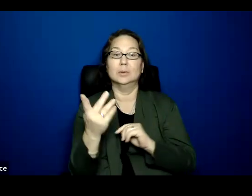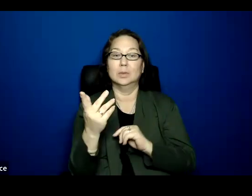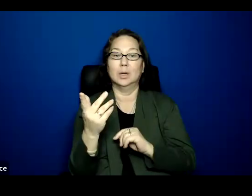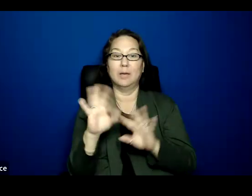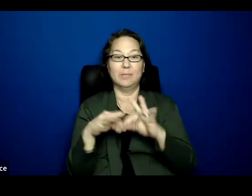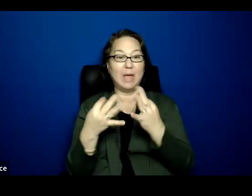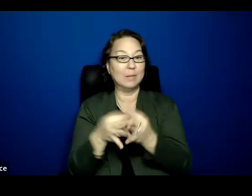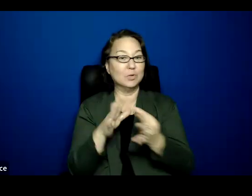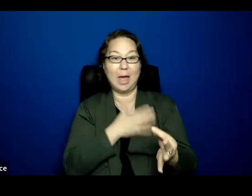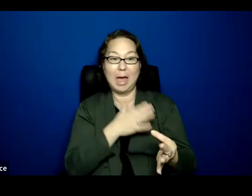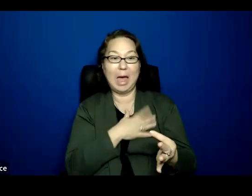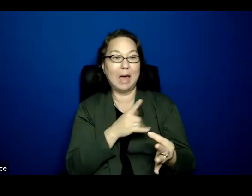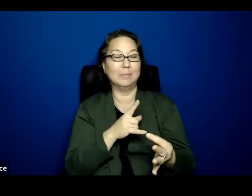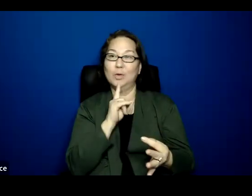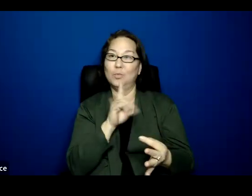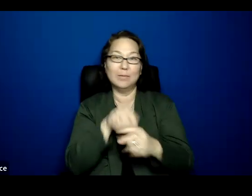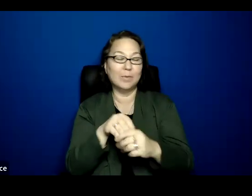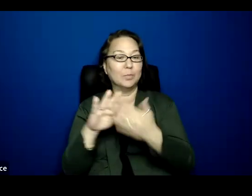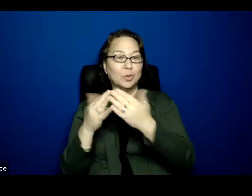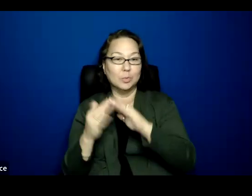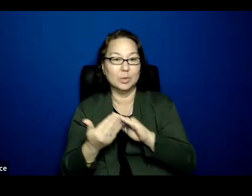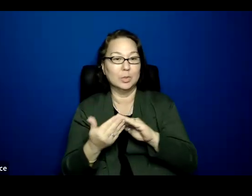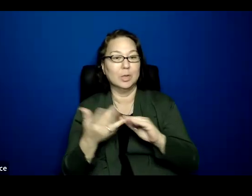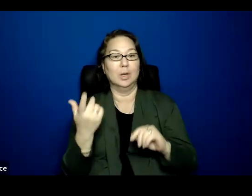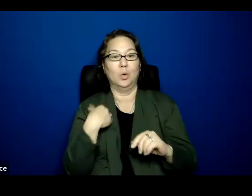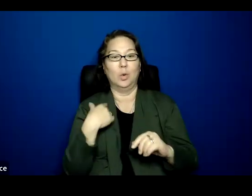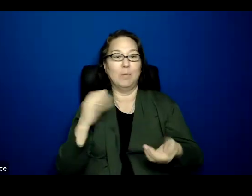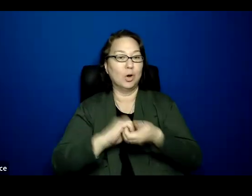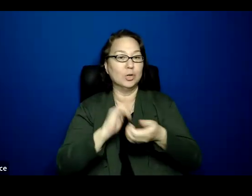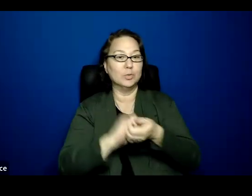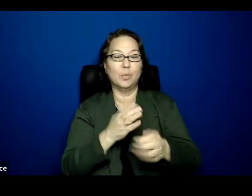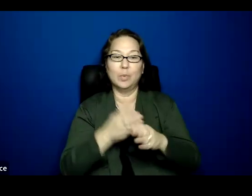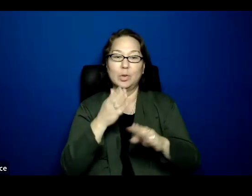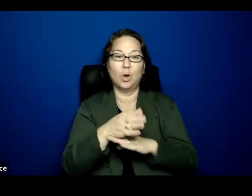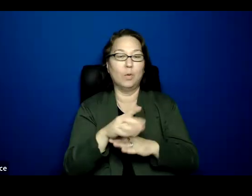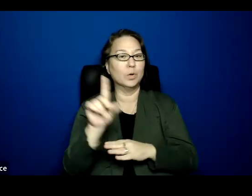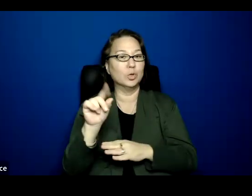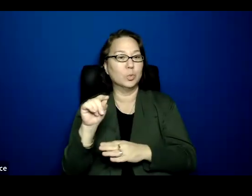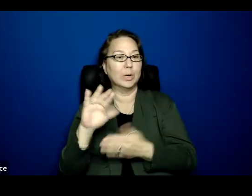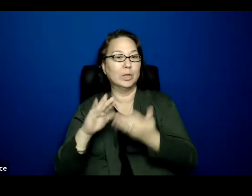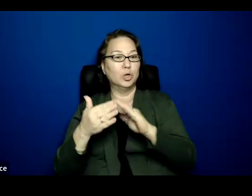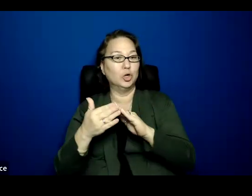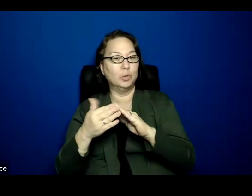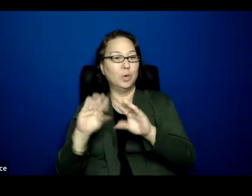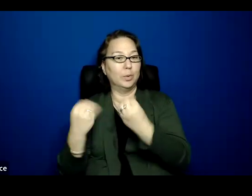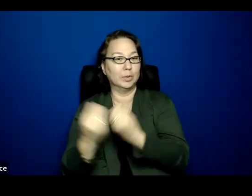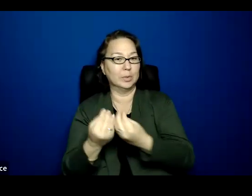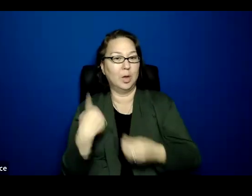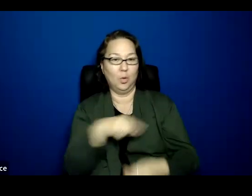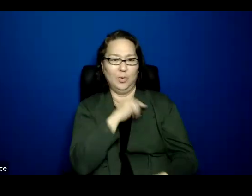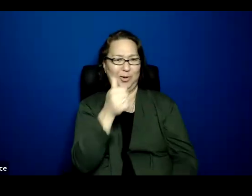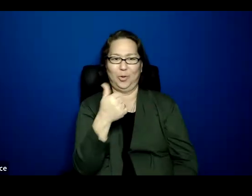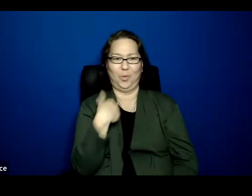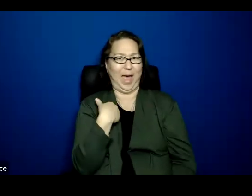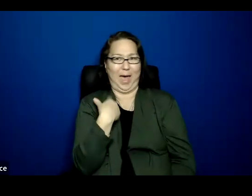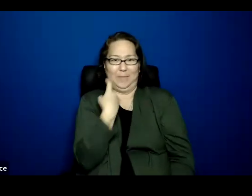have partnerships with over 20 community organizations. We might not have a state-of-the-art art room or an updated HVAC system, but those are not the